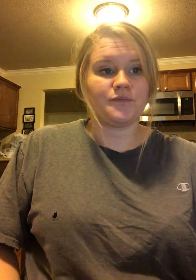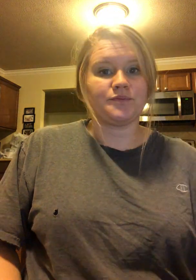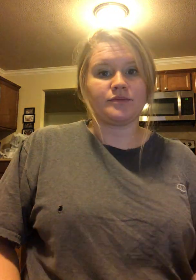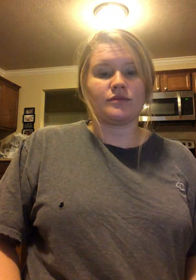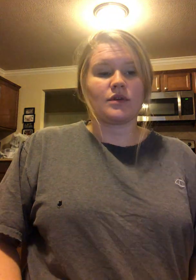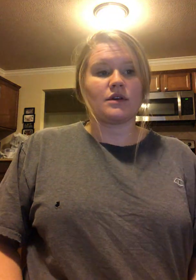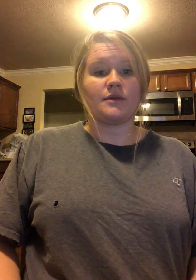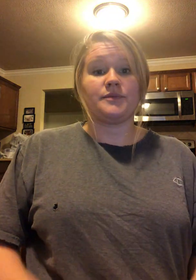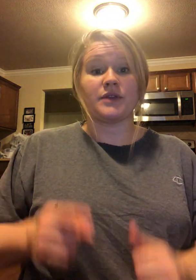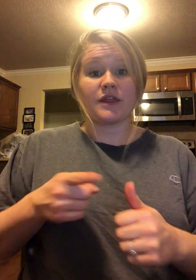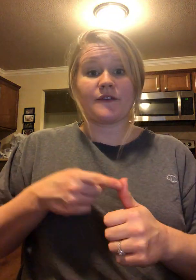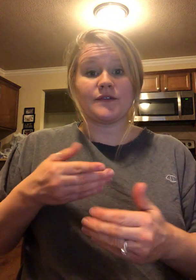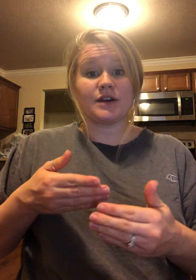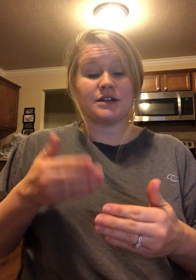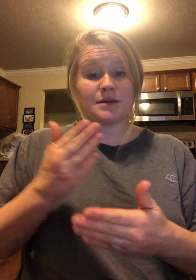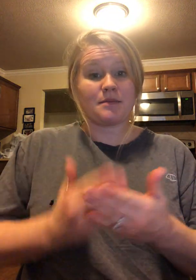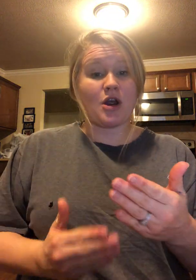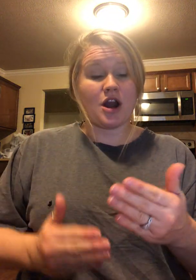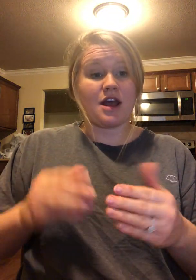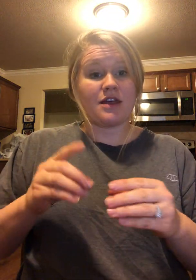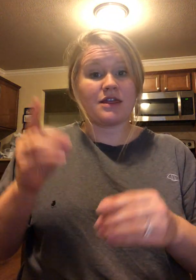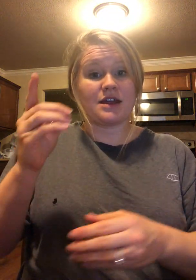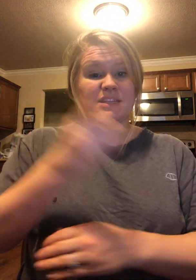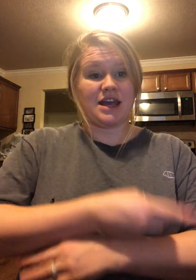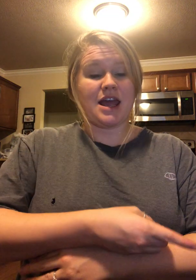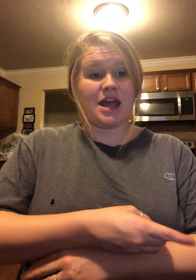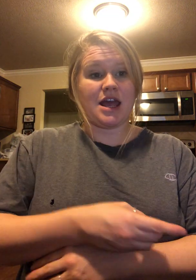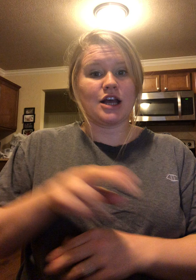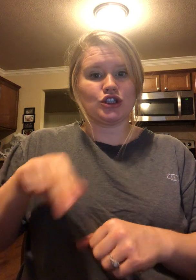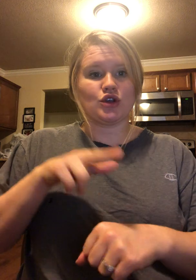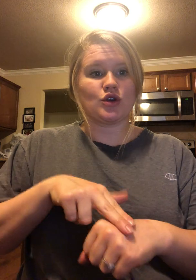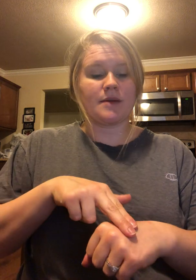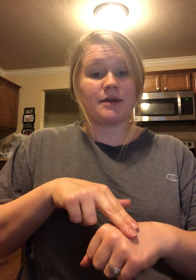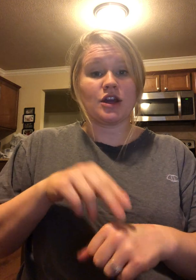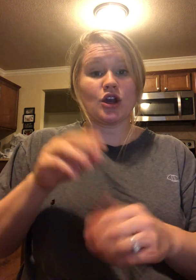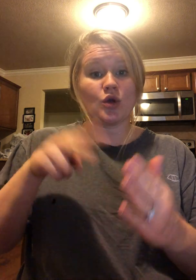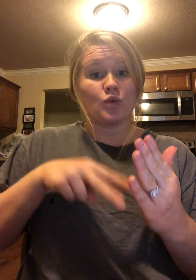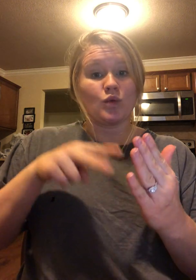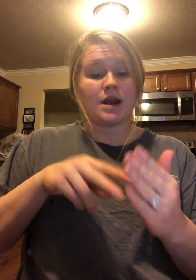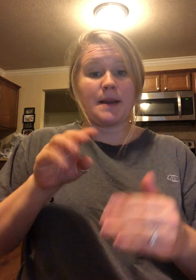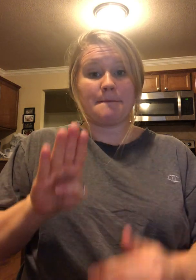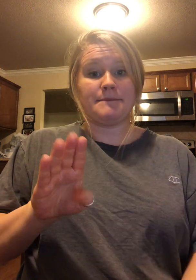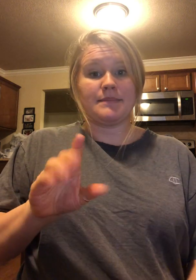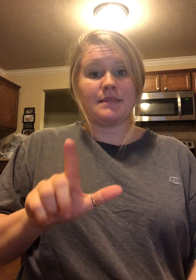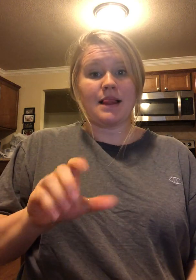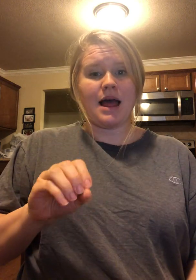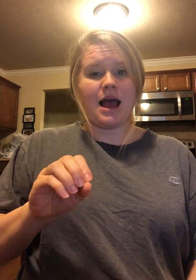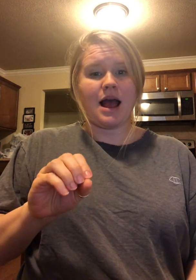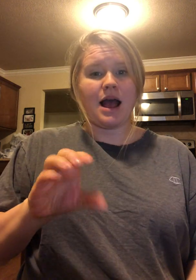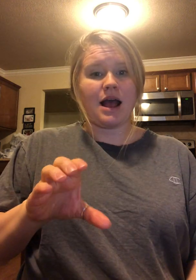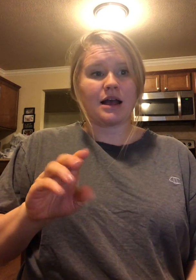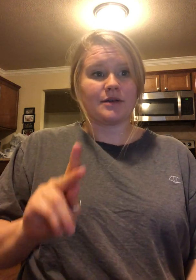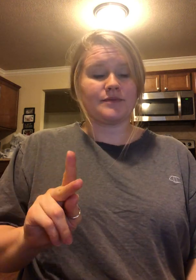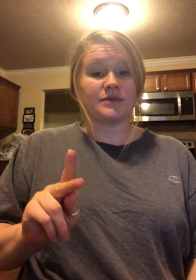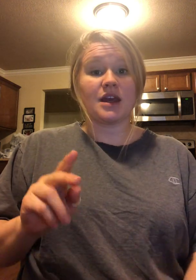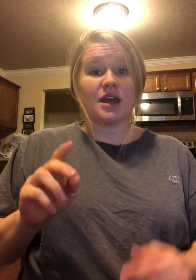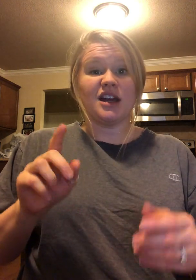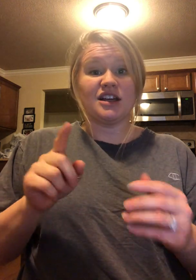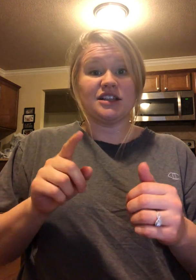The first part of the day is normally reading block. We like to start out with whole group. We start with whole group because every child is